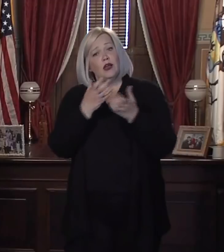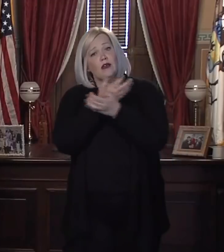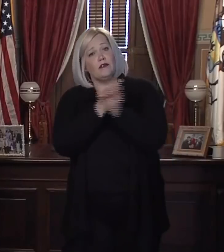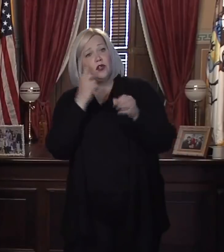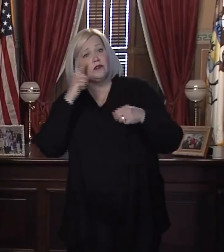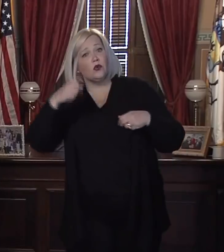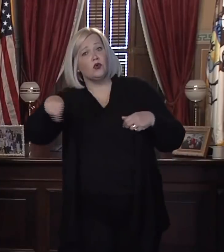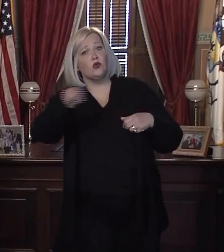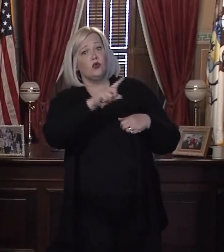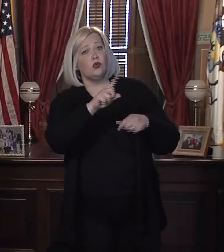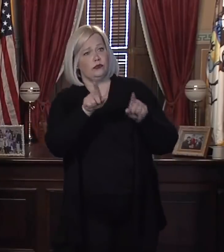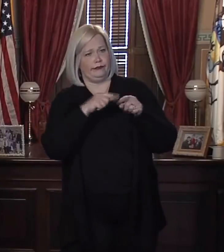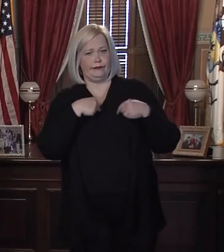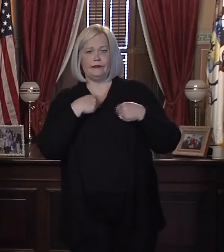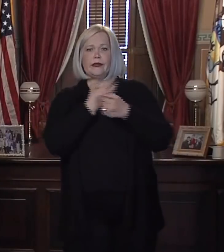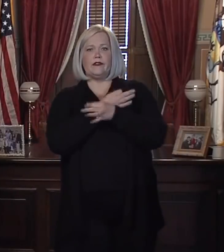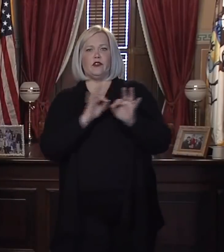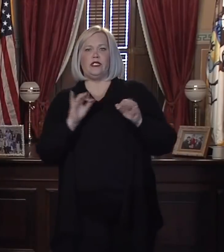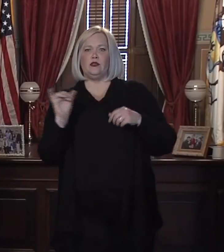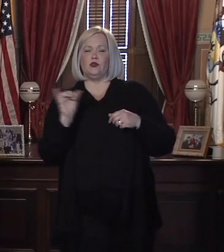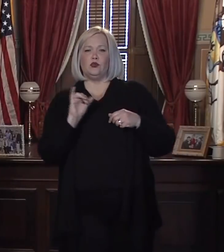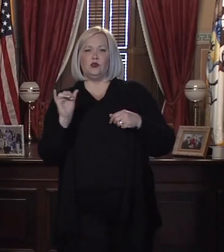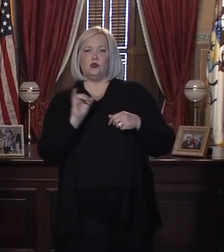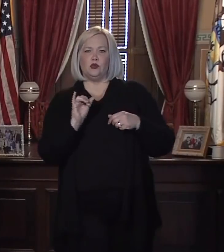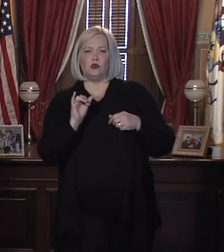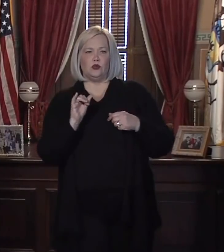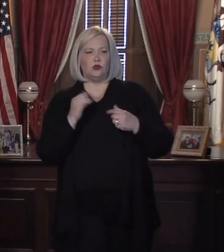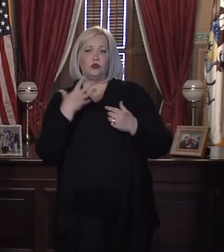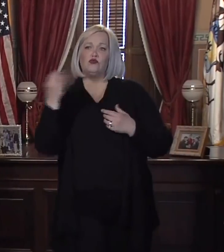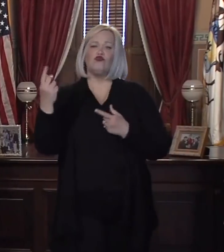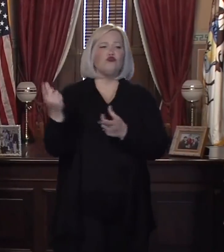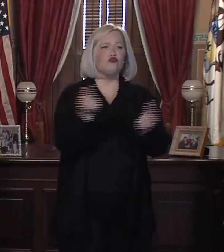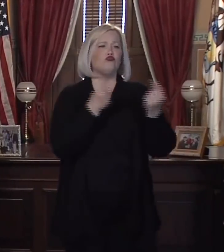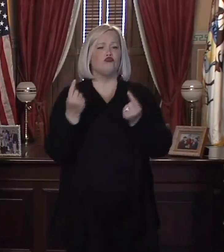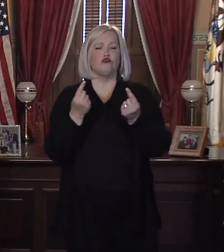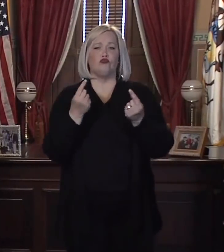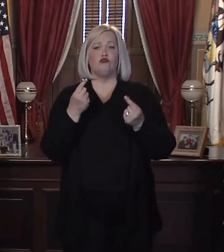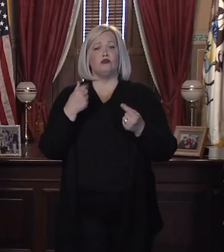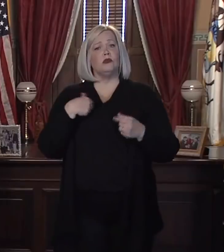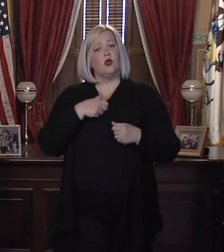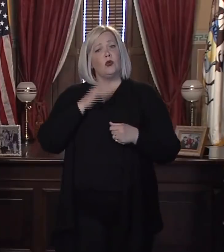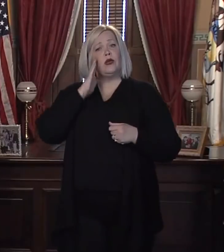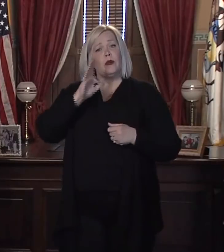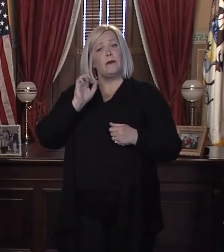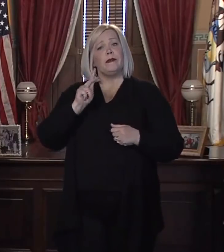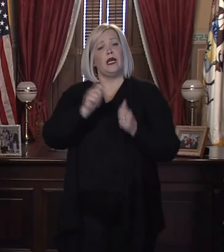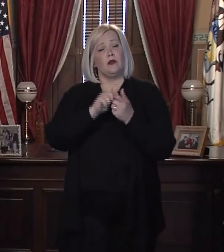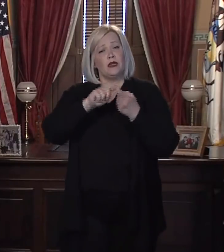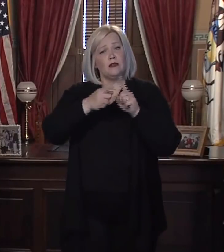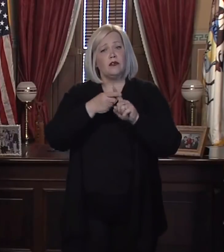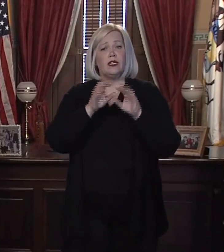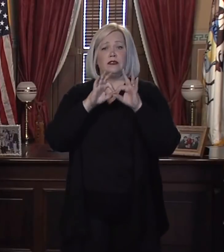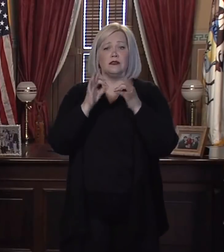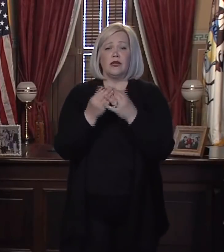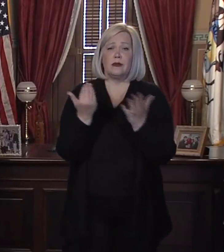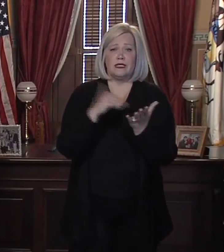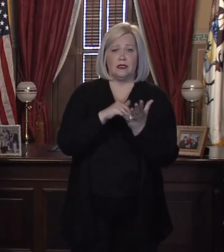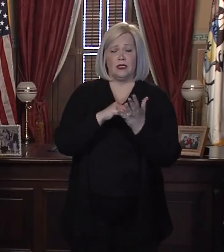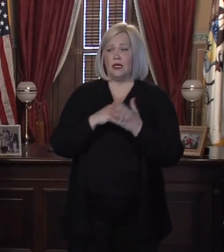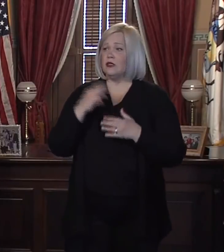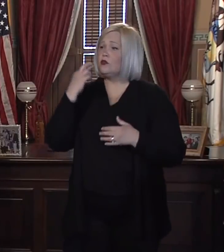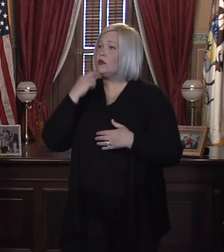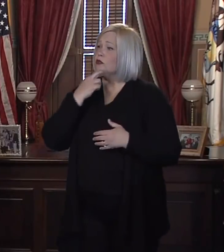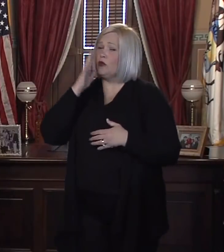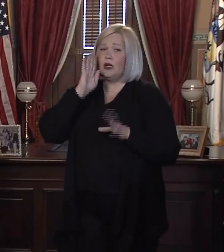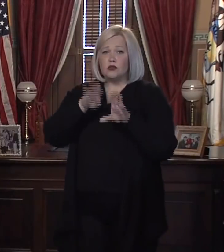mine too. We will get to a place where we can be with our friends and family again, where restaurants will open